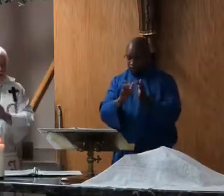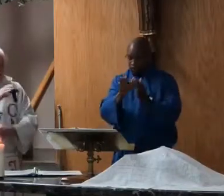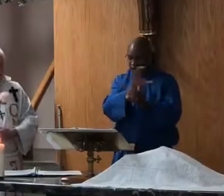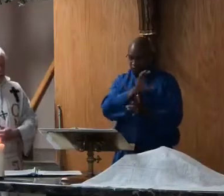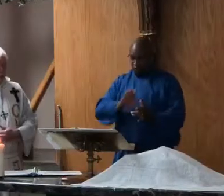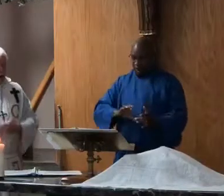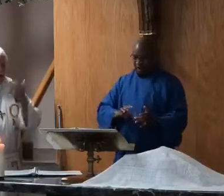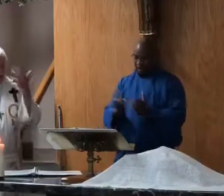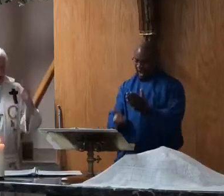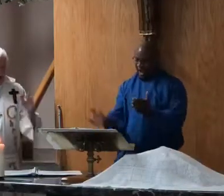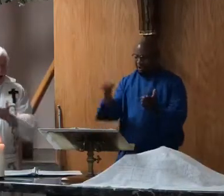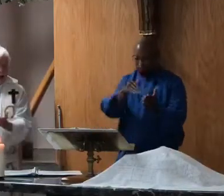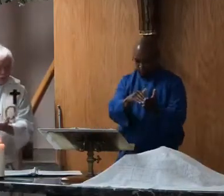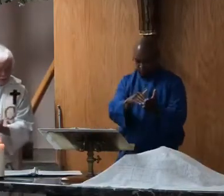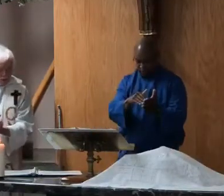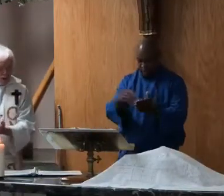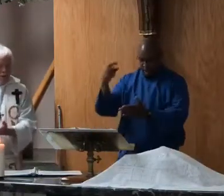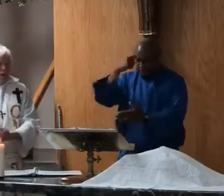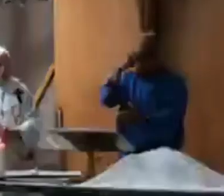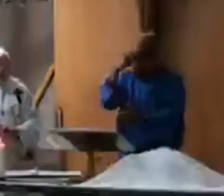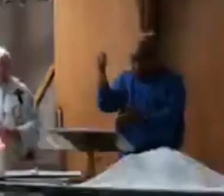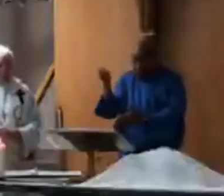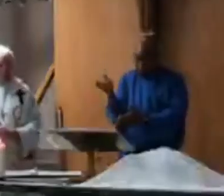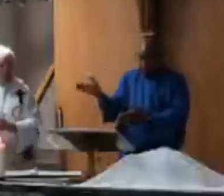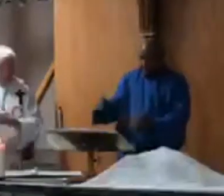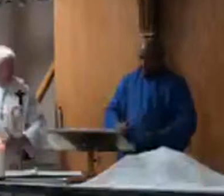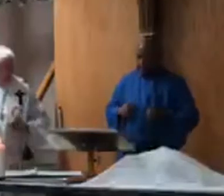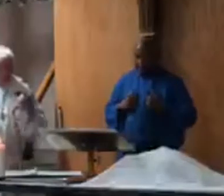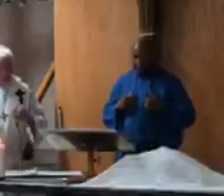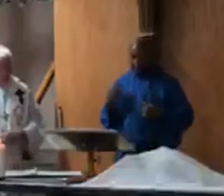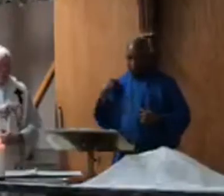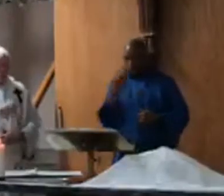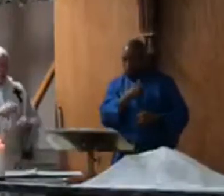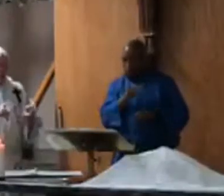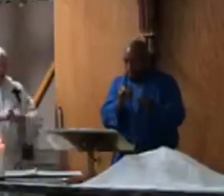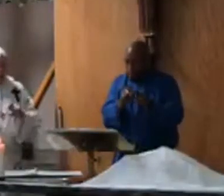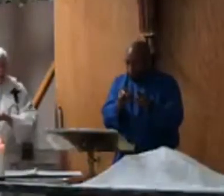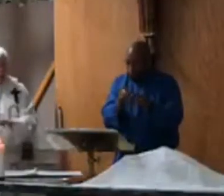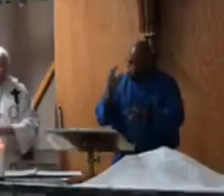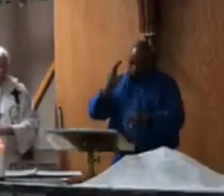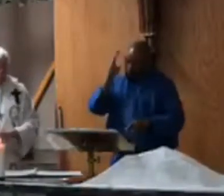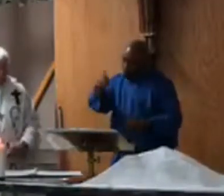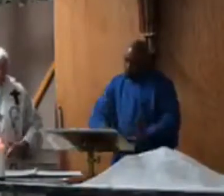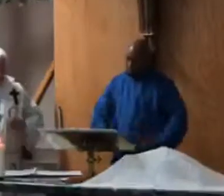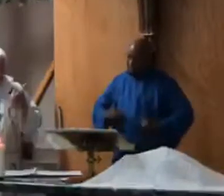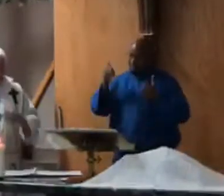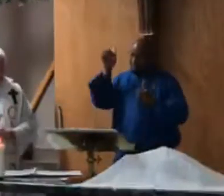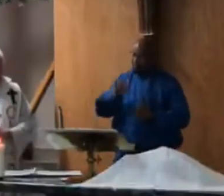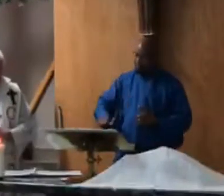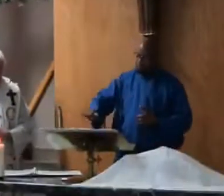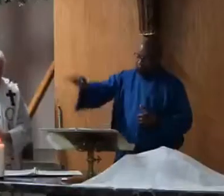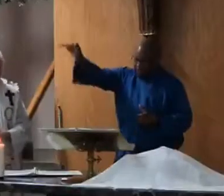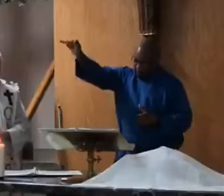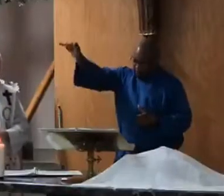Lord Jesus Christ has risen. Because he lives, we also will